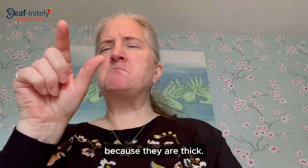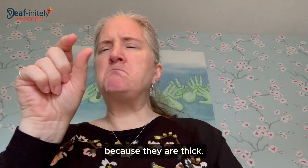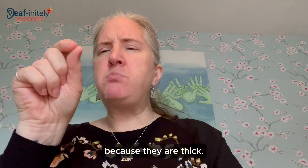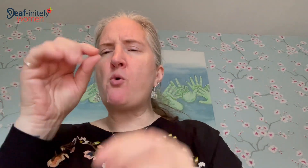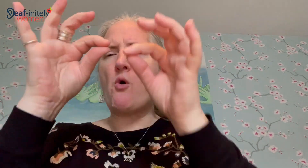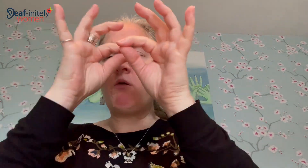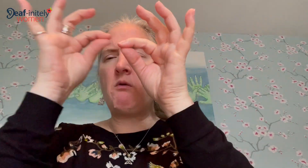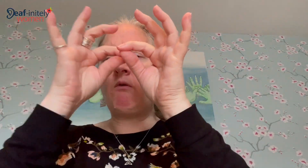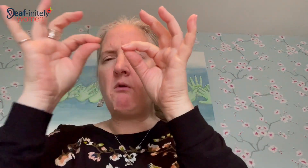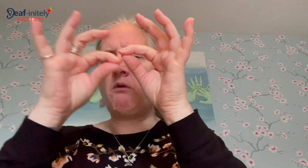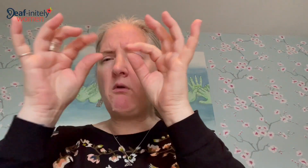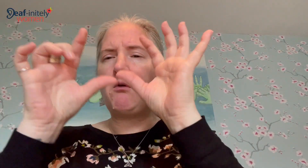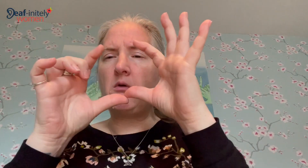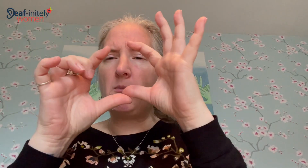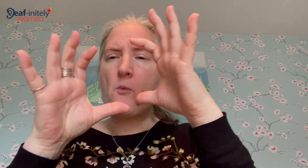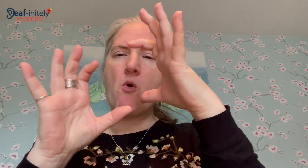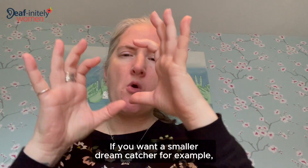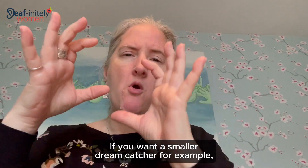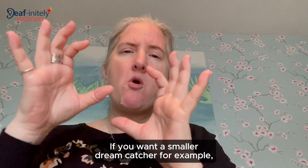thick. If you want a